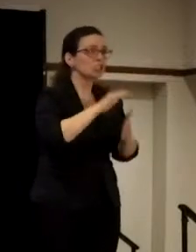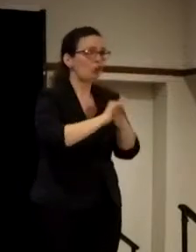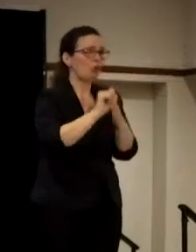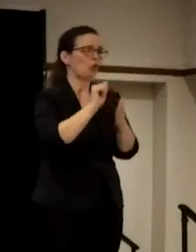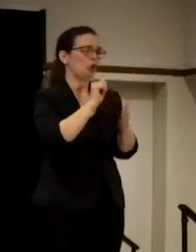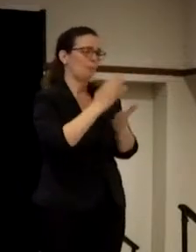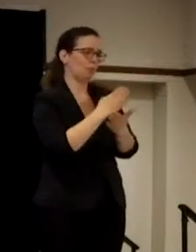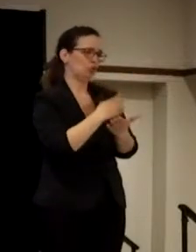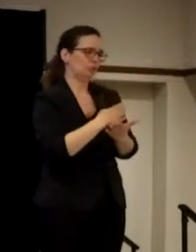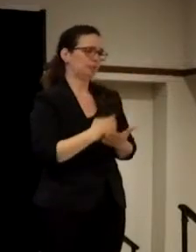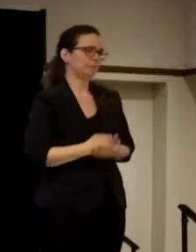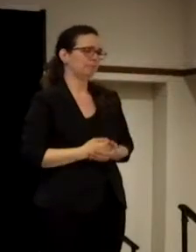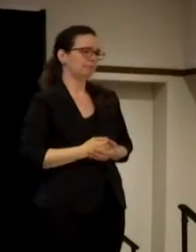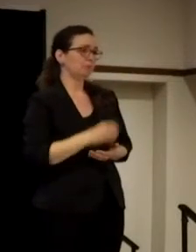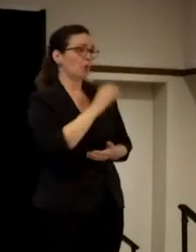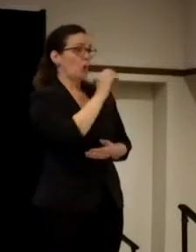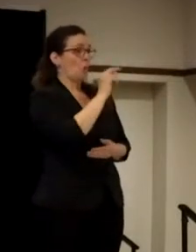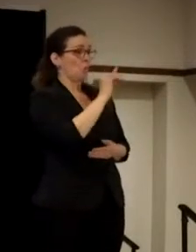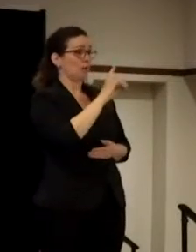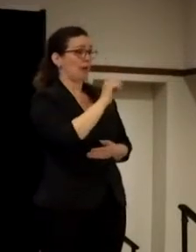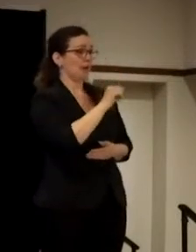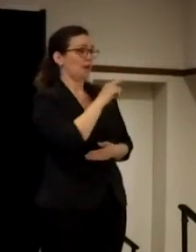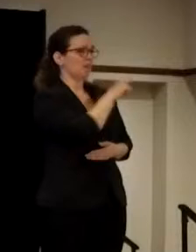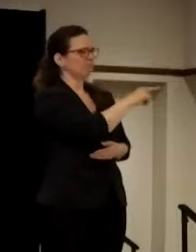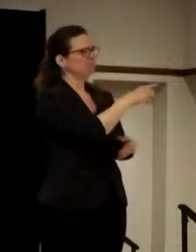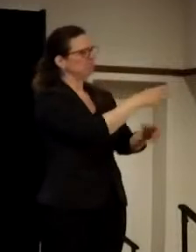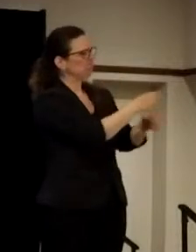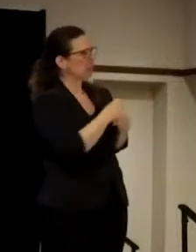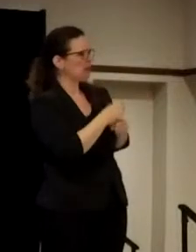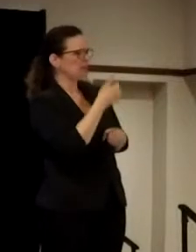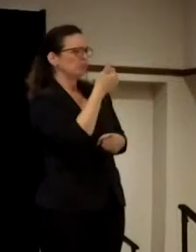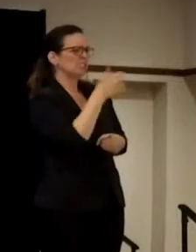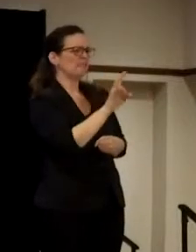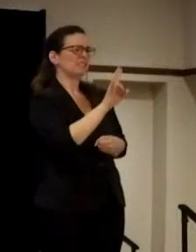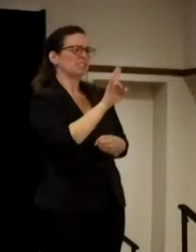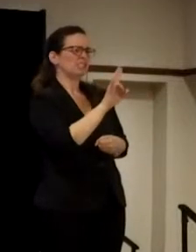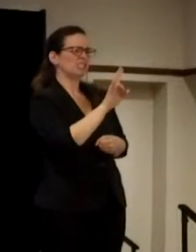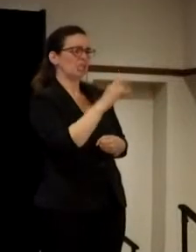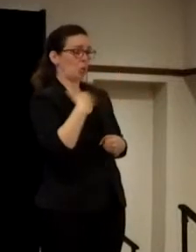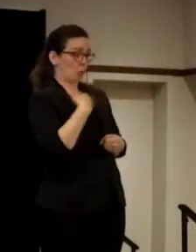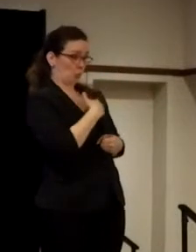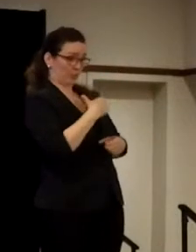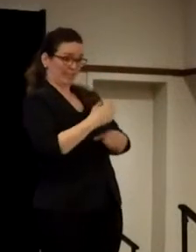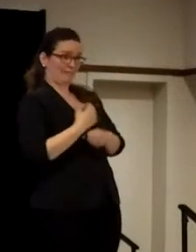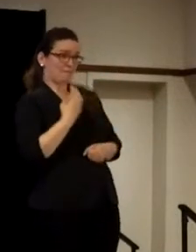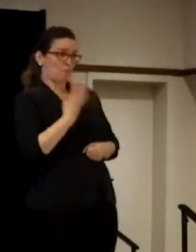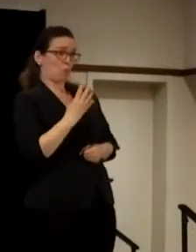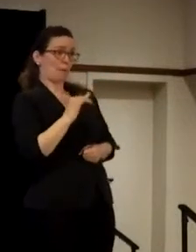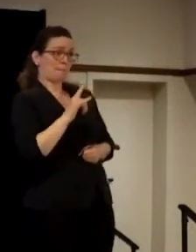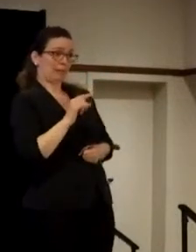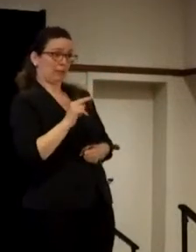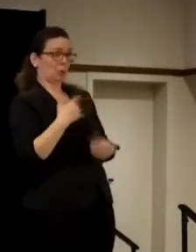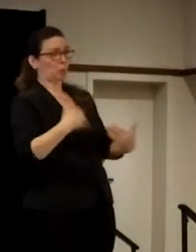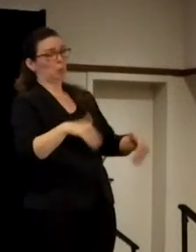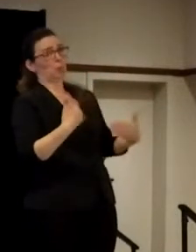close to $17 million. That's a huge amount of money for that government. Madison County, a lot of money. Every